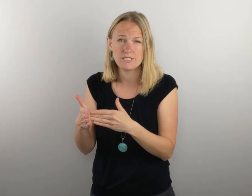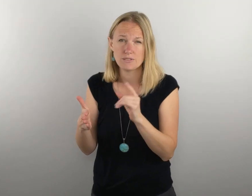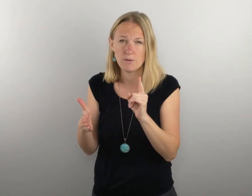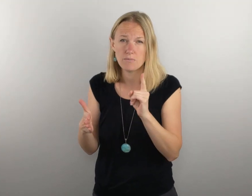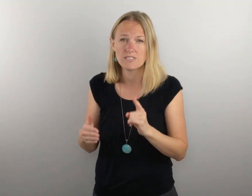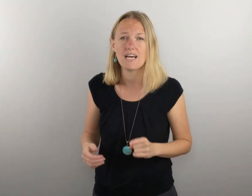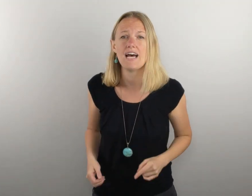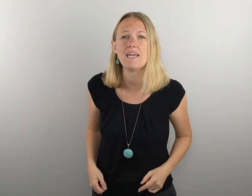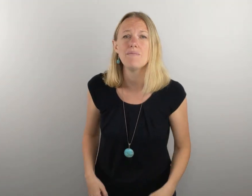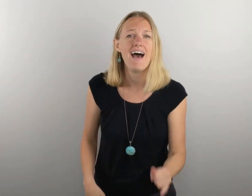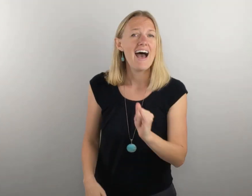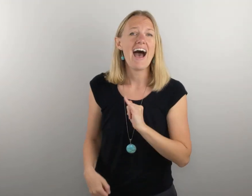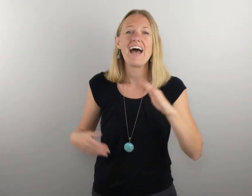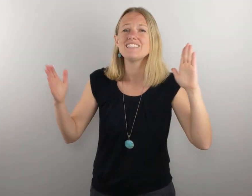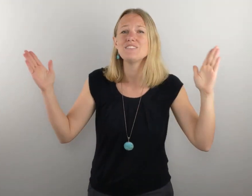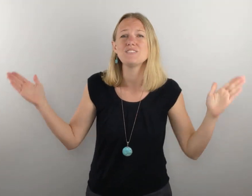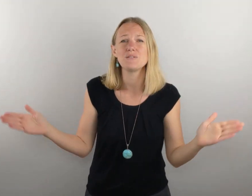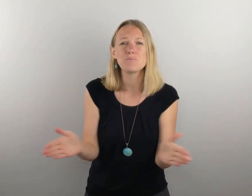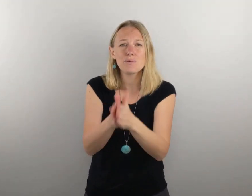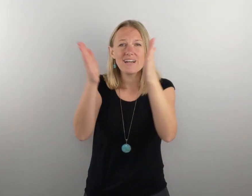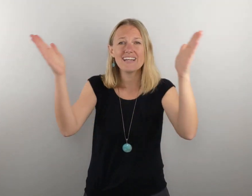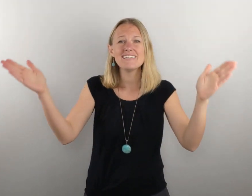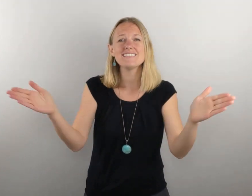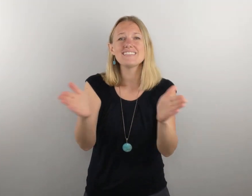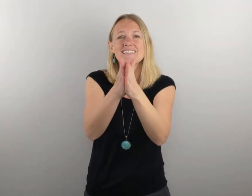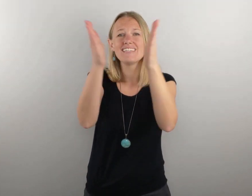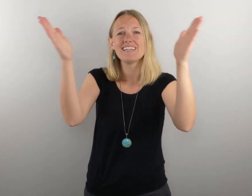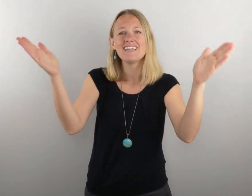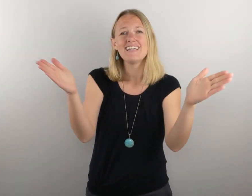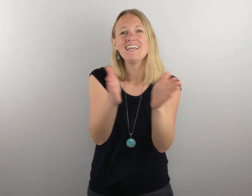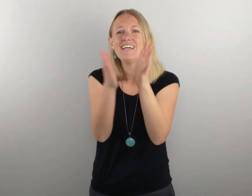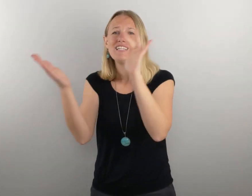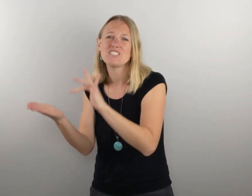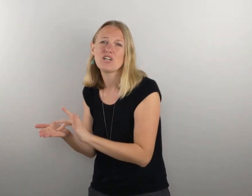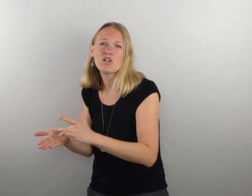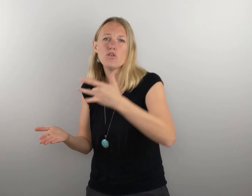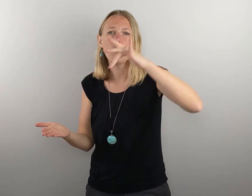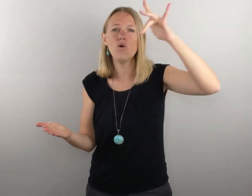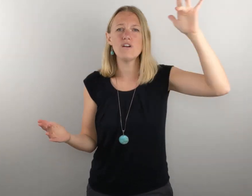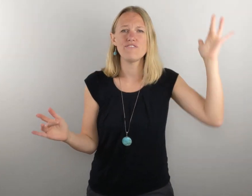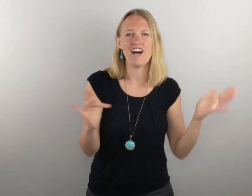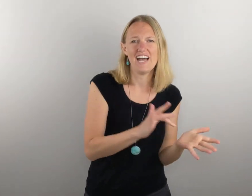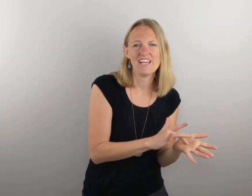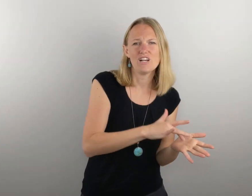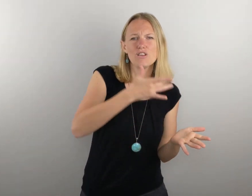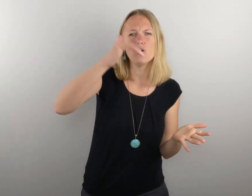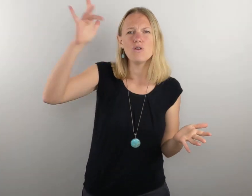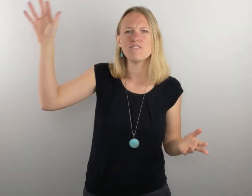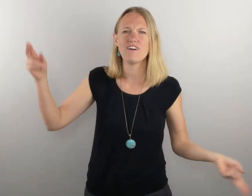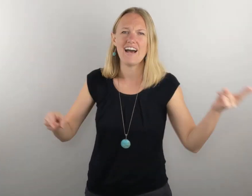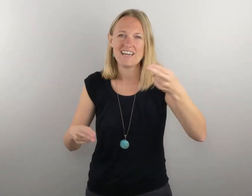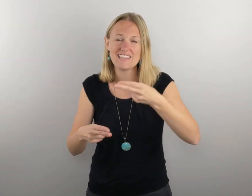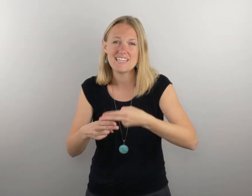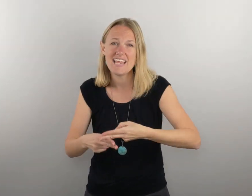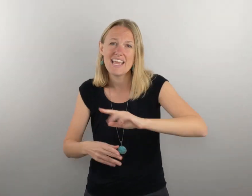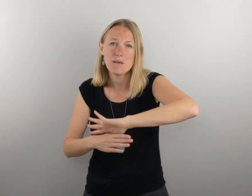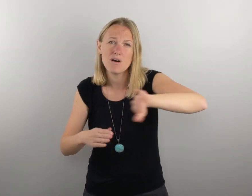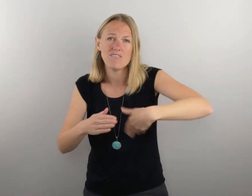just one more time. I choose to praise, to glorify, glorify the name of